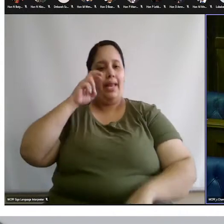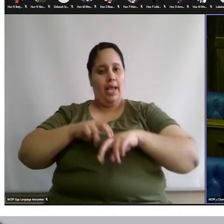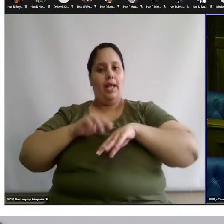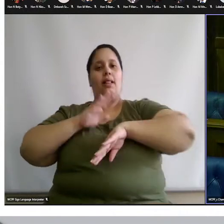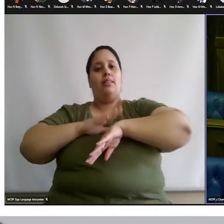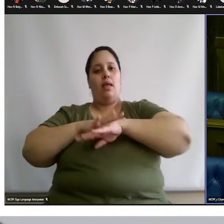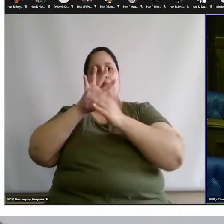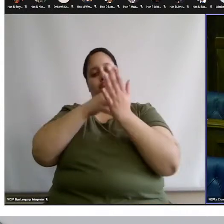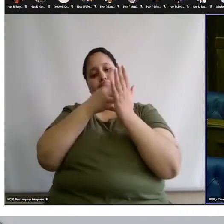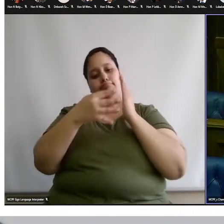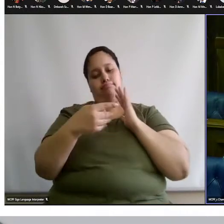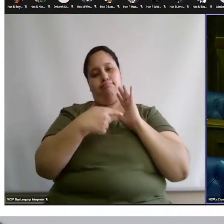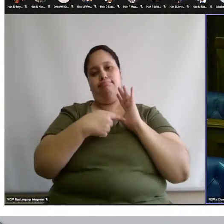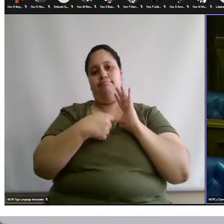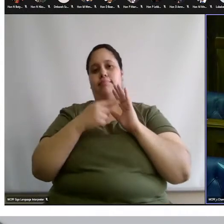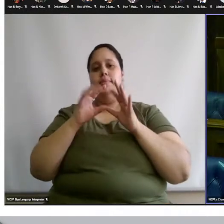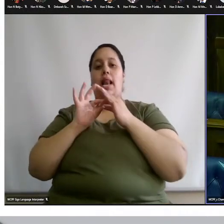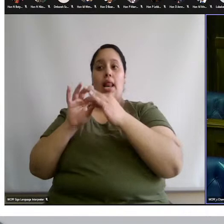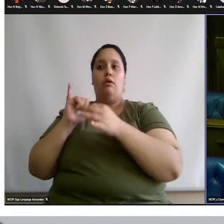the MEC